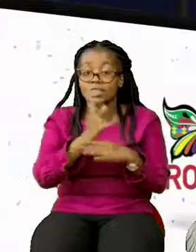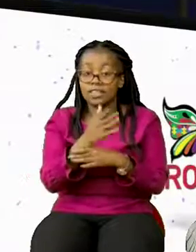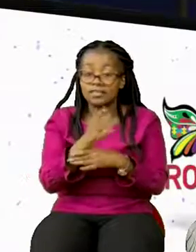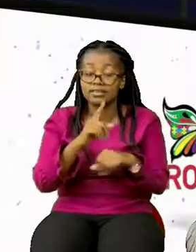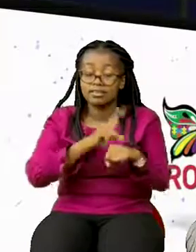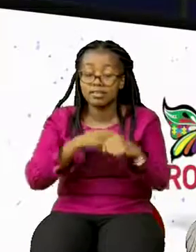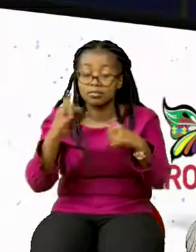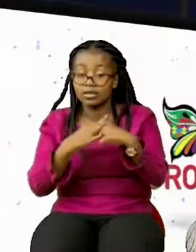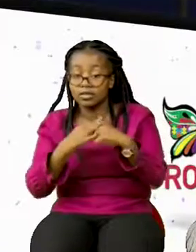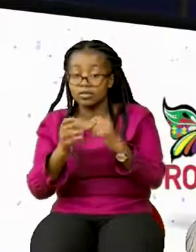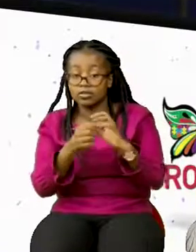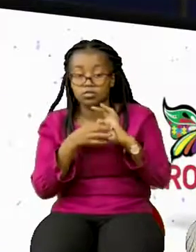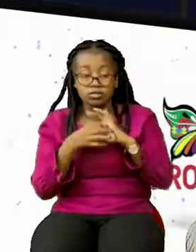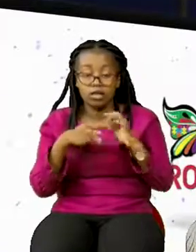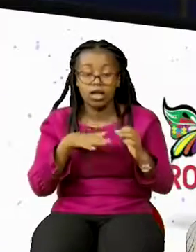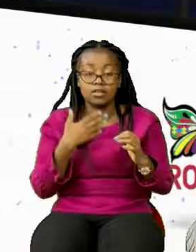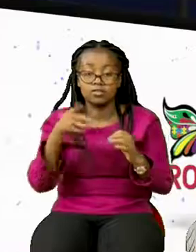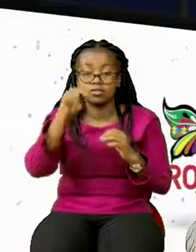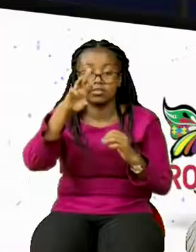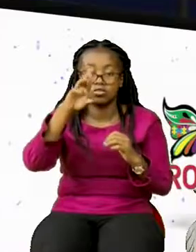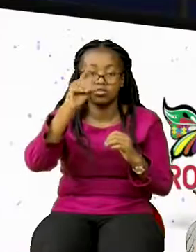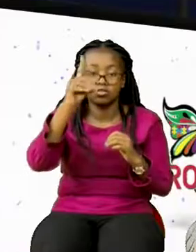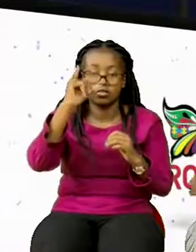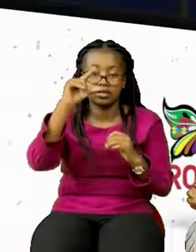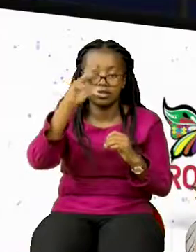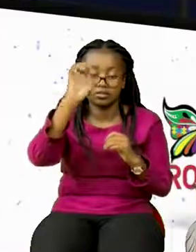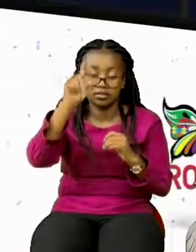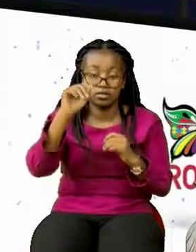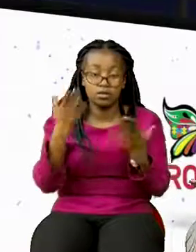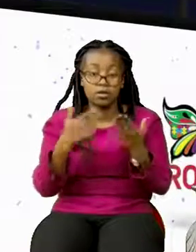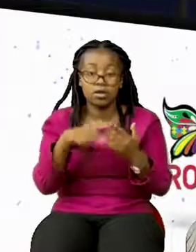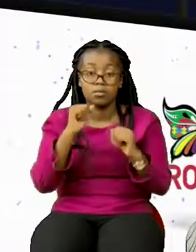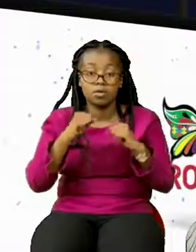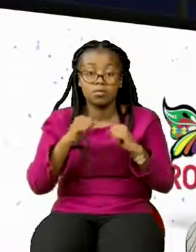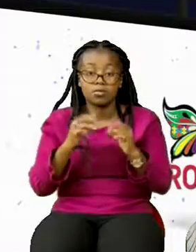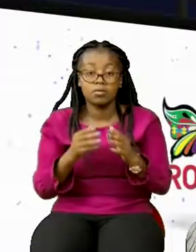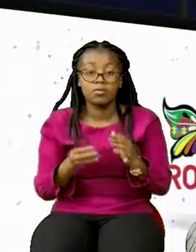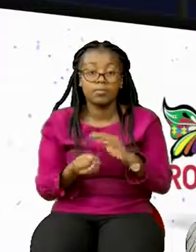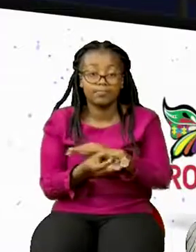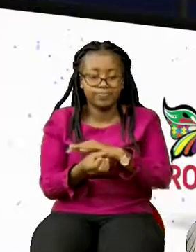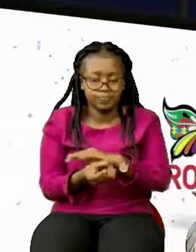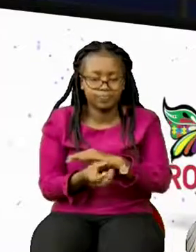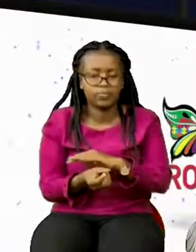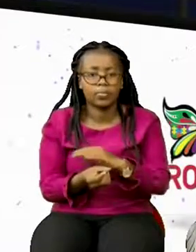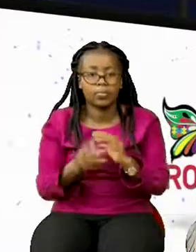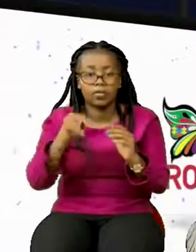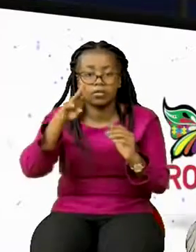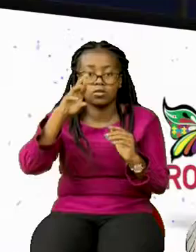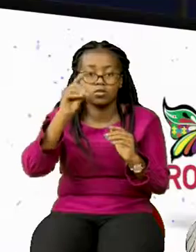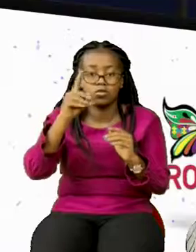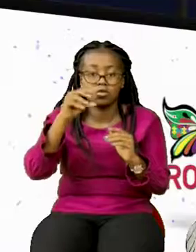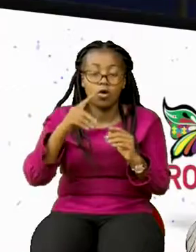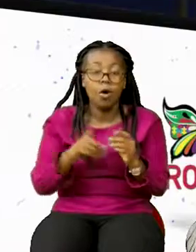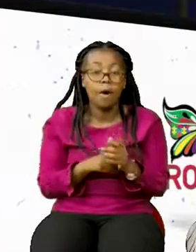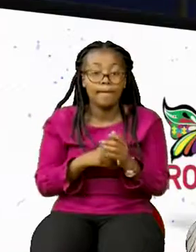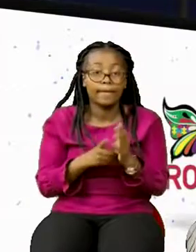8 p.m. you join us here on Neuro Digest, where we will be able to enlighten you on matters